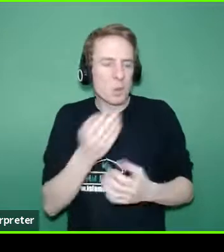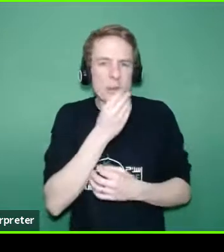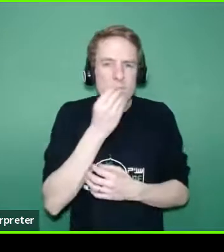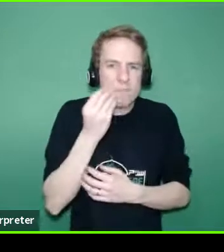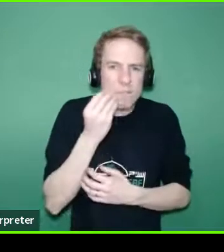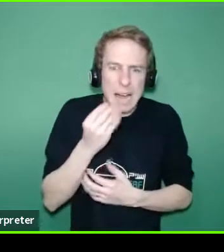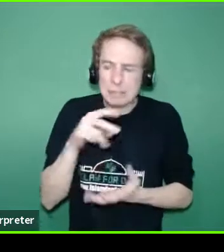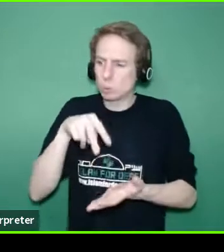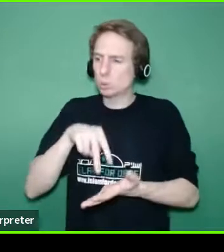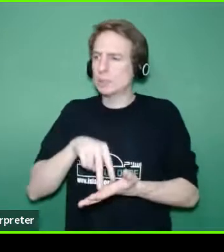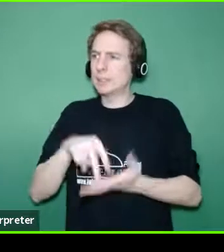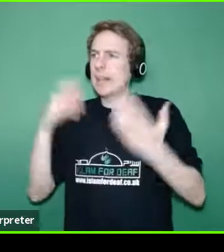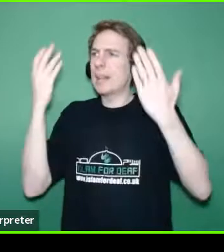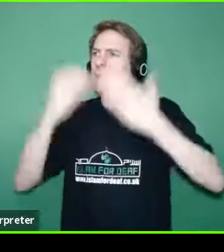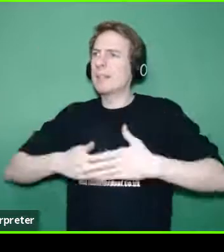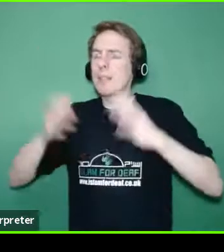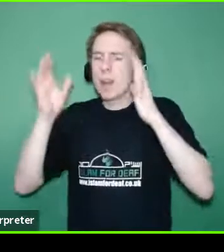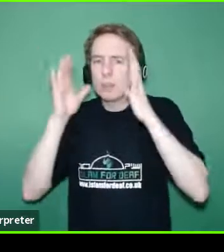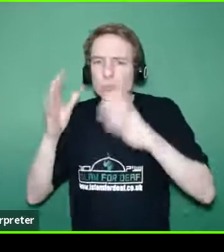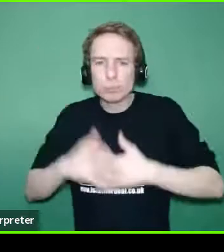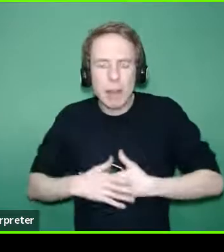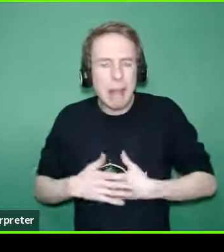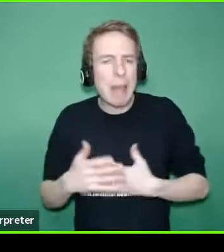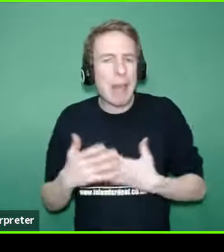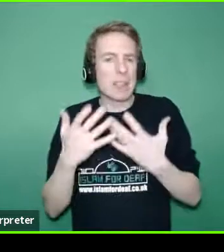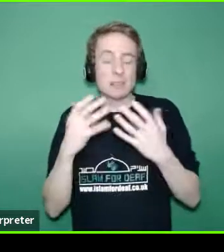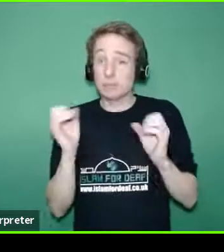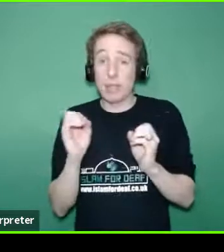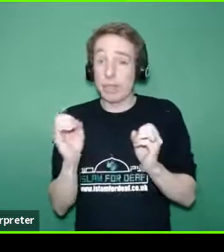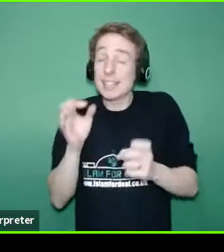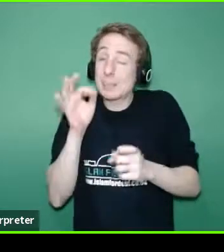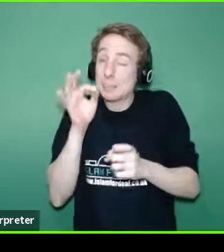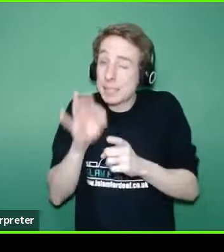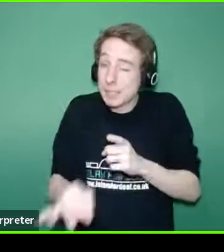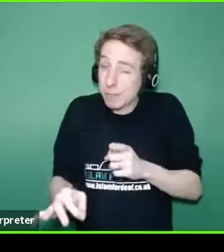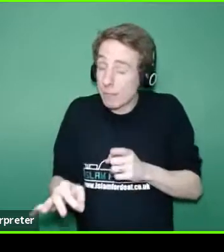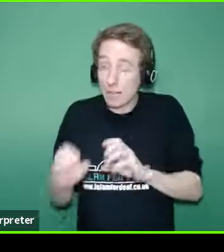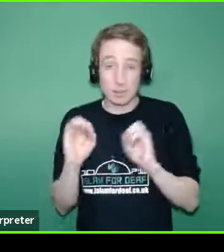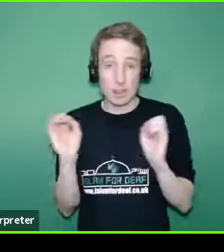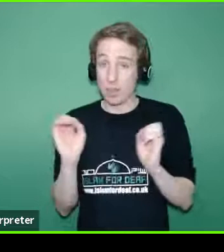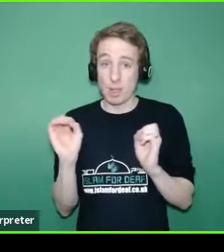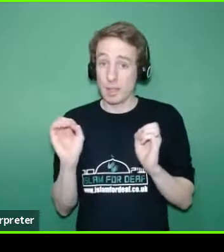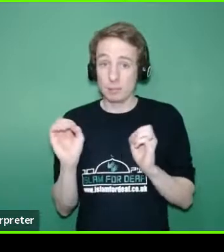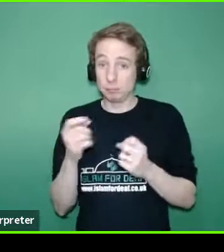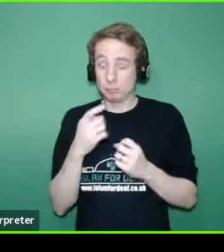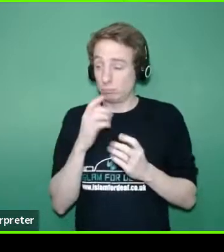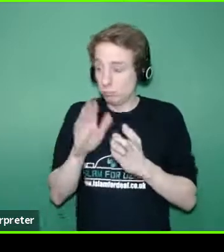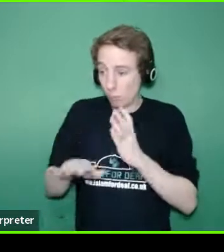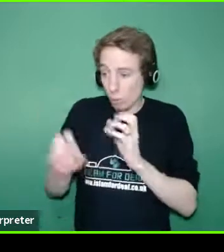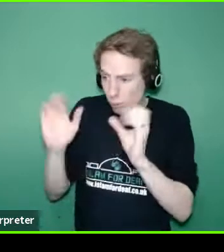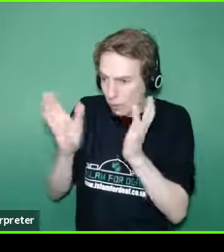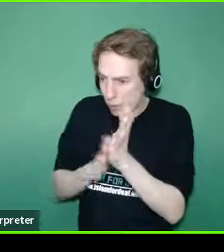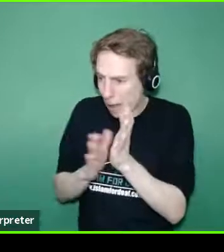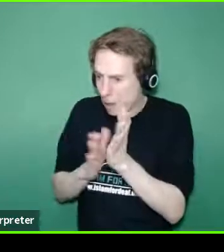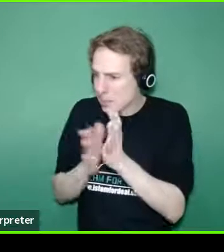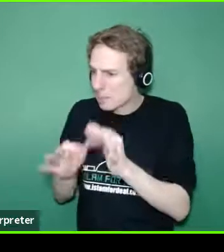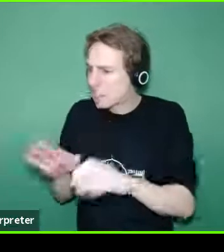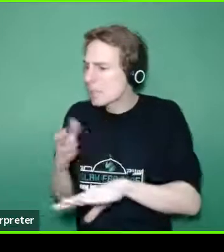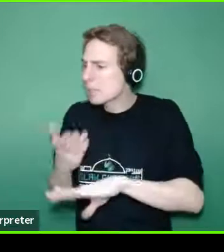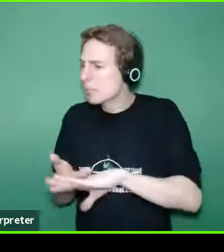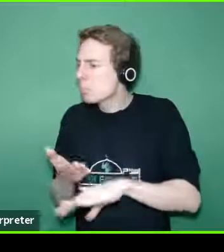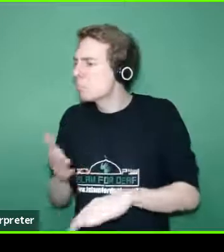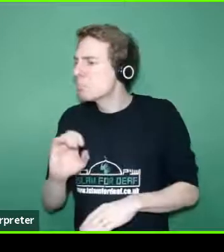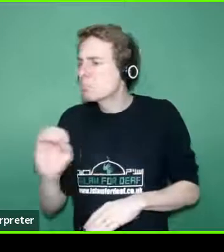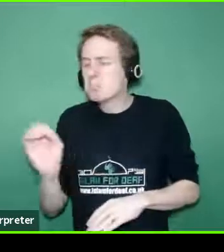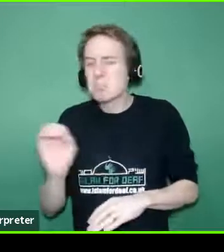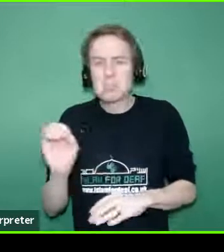the night in prayer, nor from anything else. So there are no authentic virtues that have been related